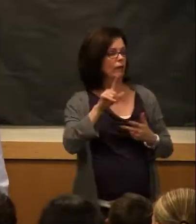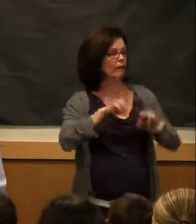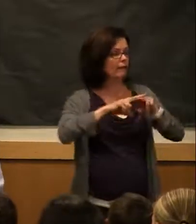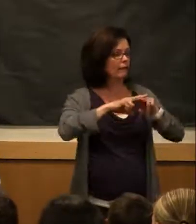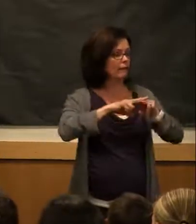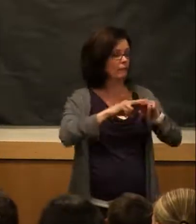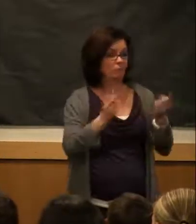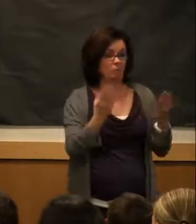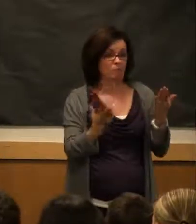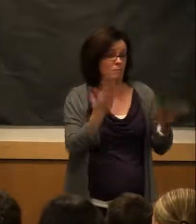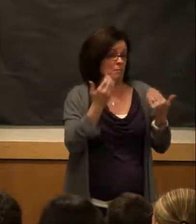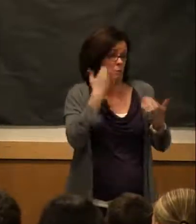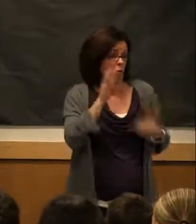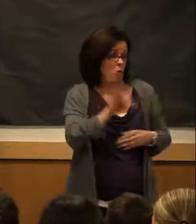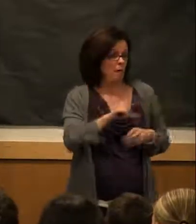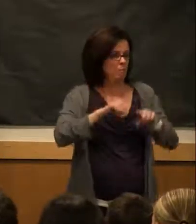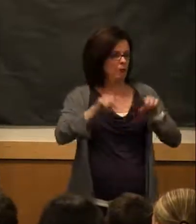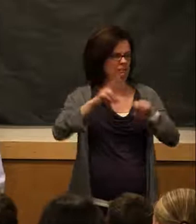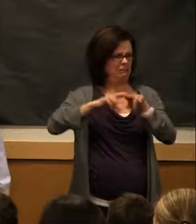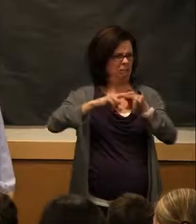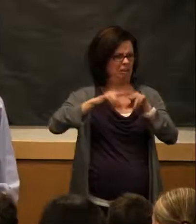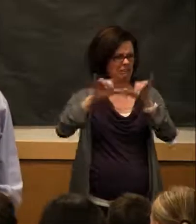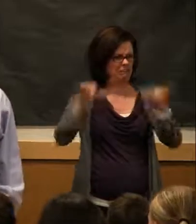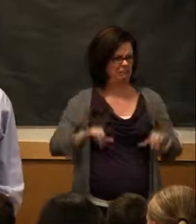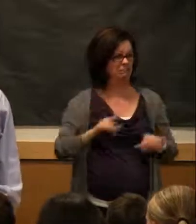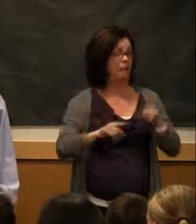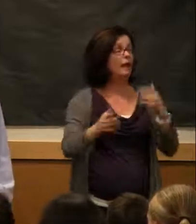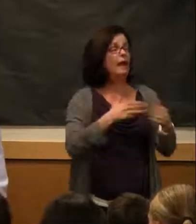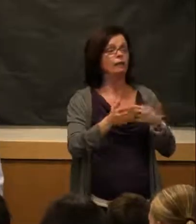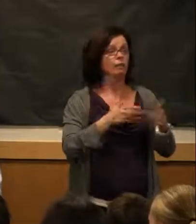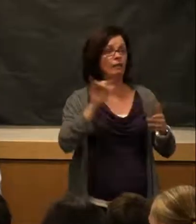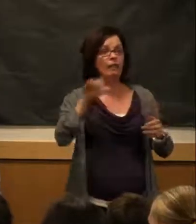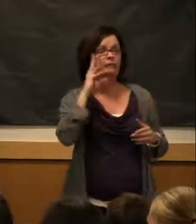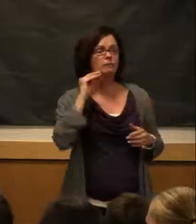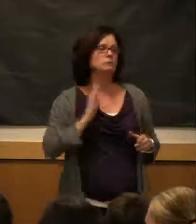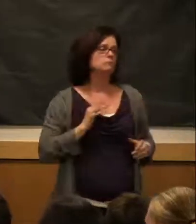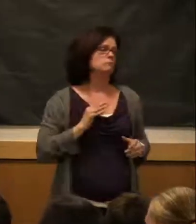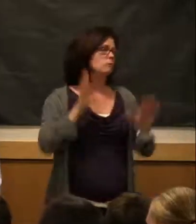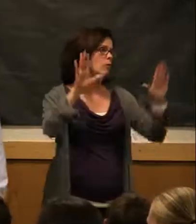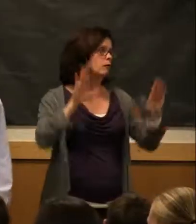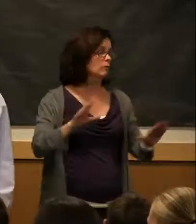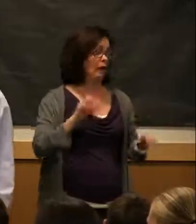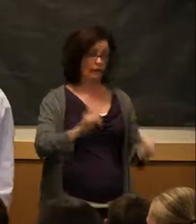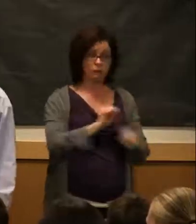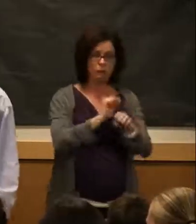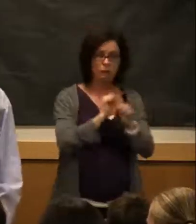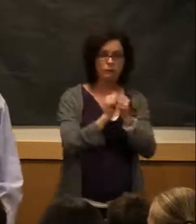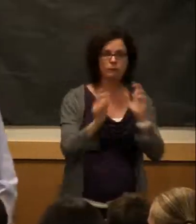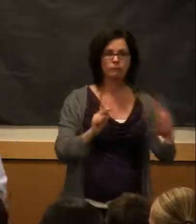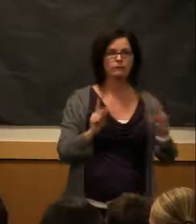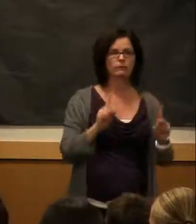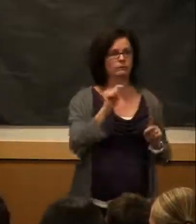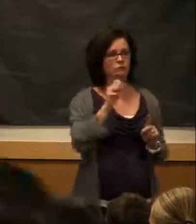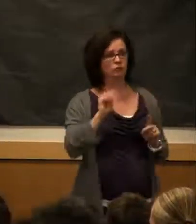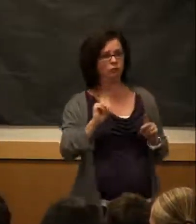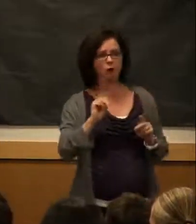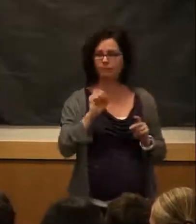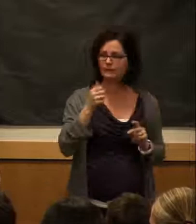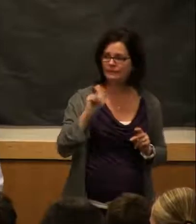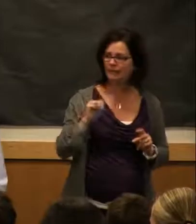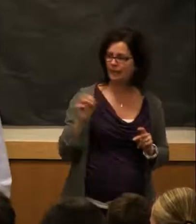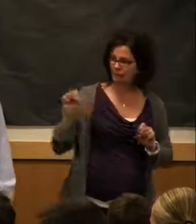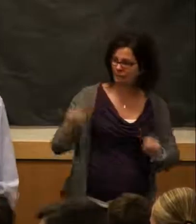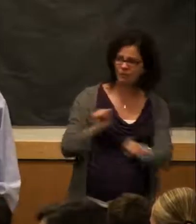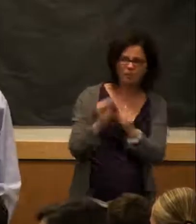don't necessarily know. And it was wonderful. And, you know, I get to work with people like Tom and Sam. And it